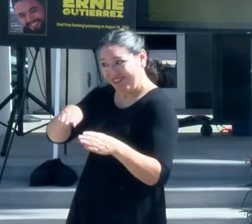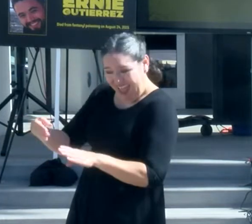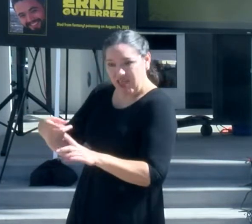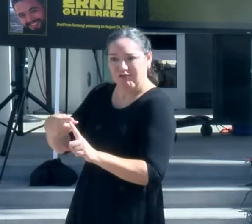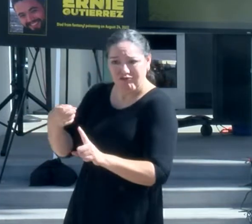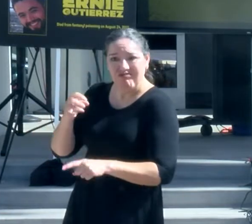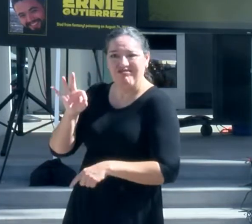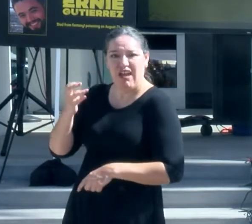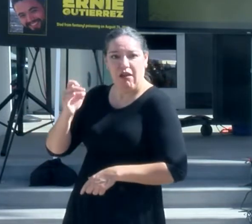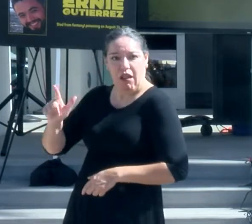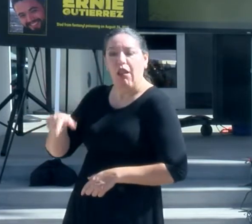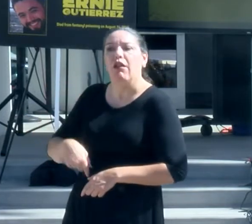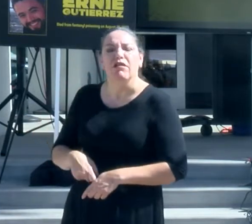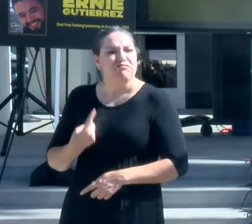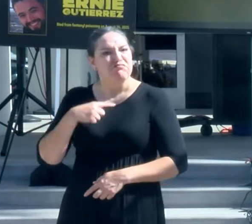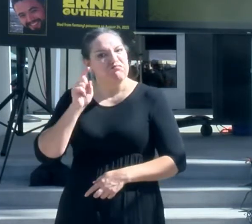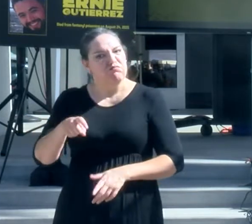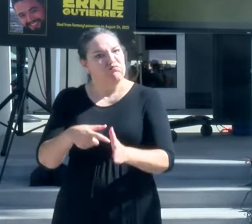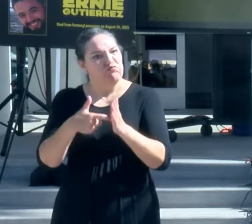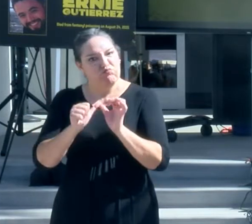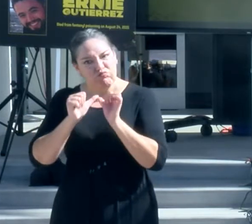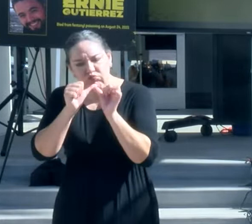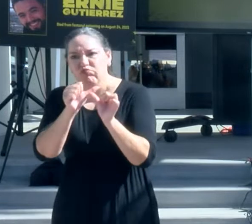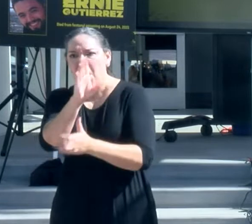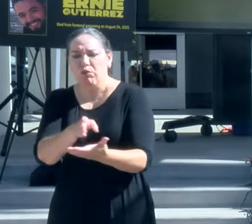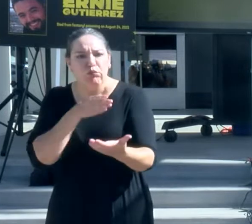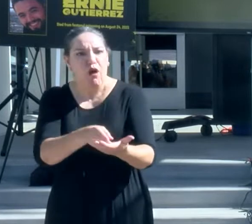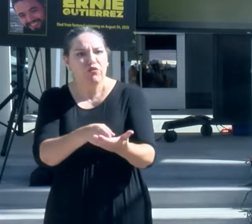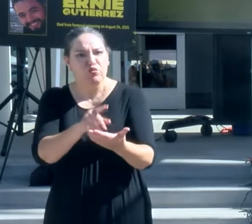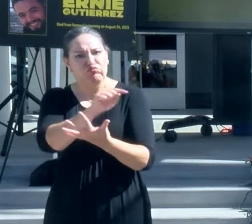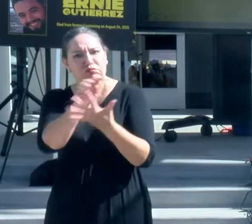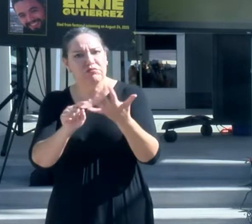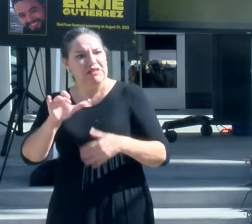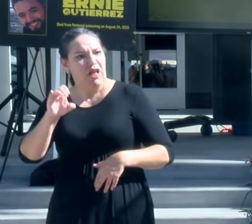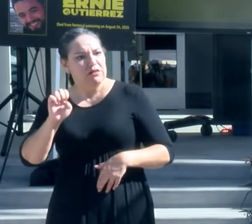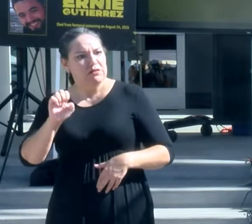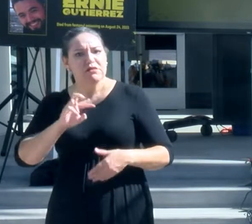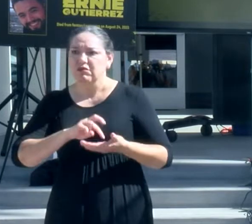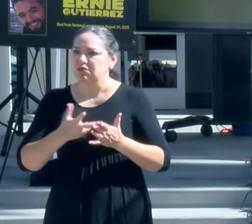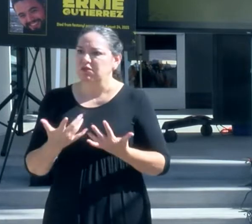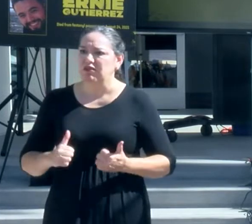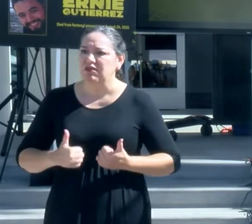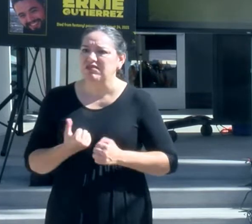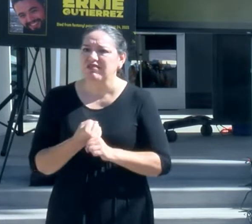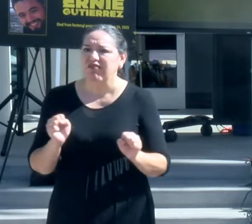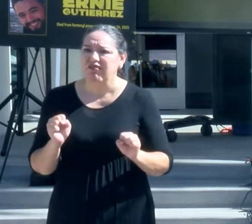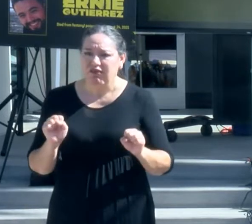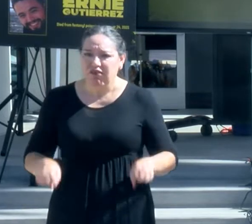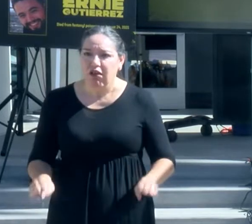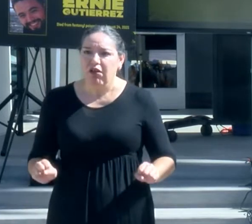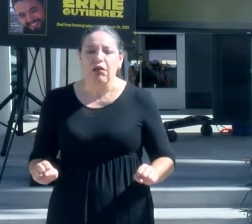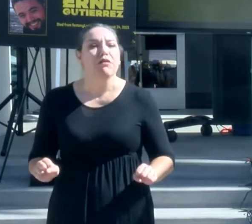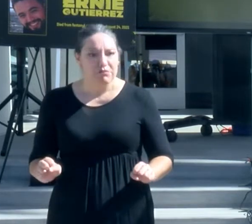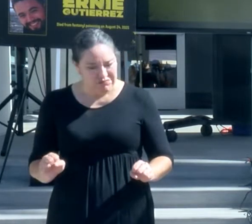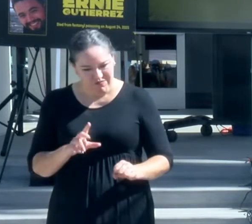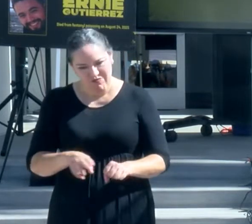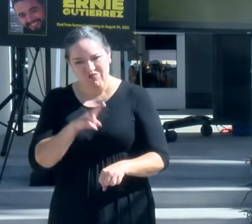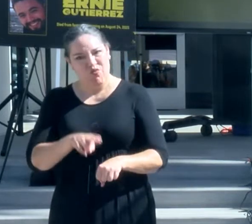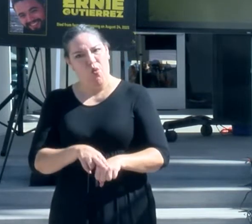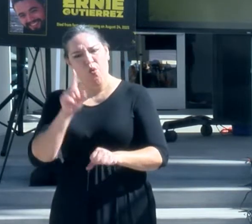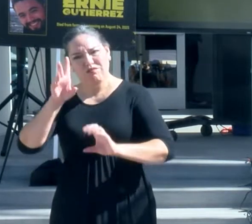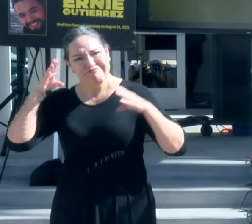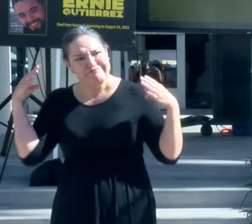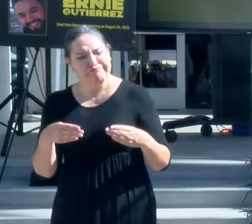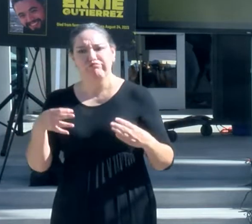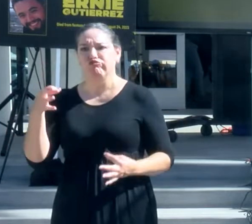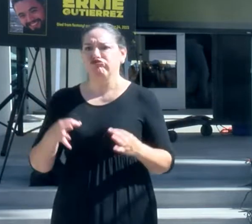We must continue to prosecute these cases. It just might save someone's life. And of course, we need to focus on